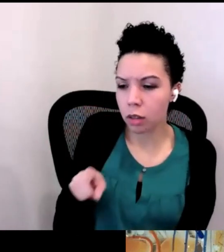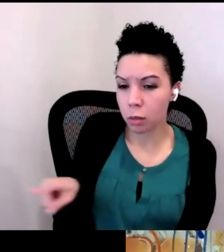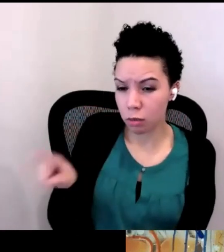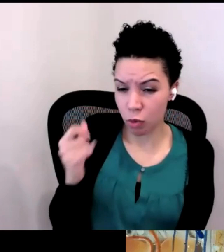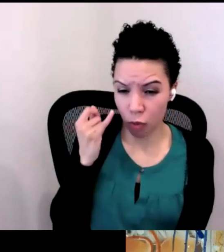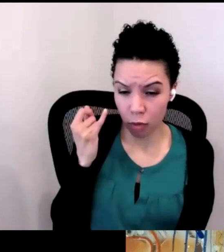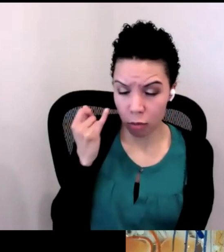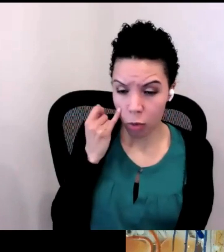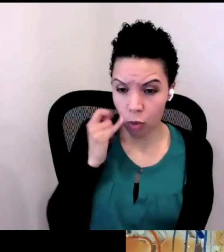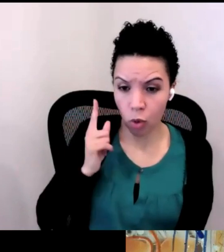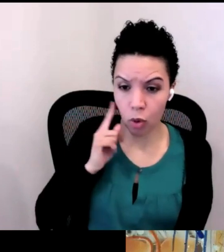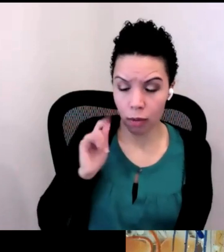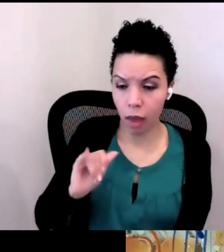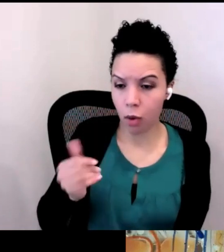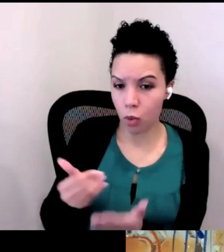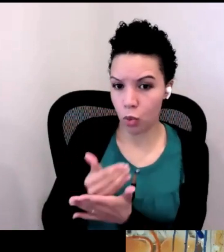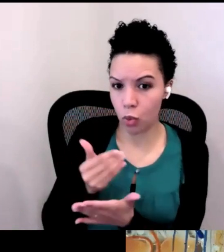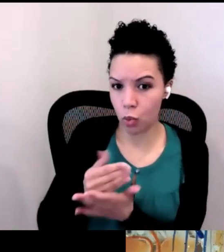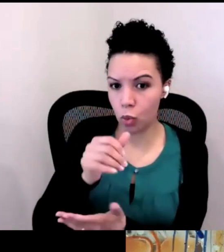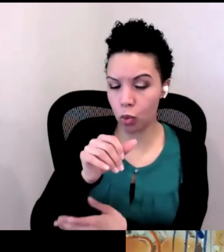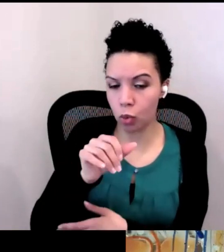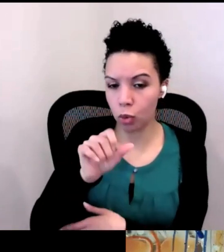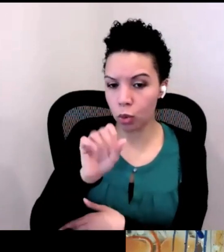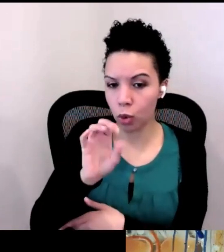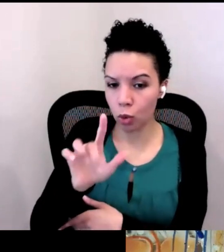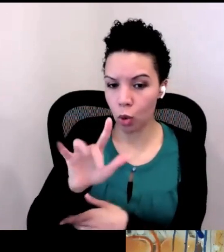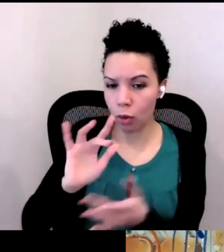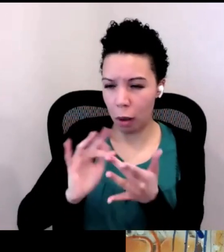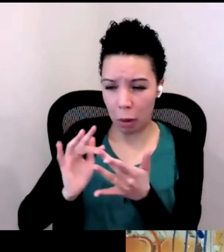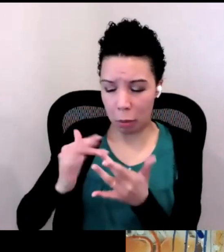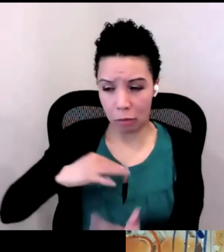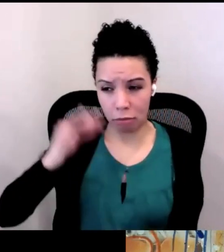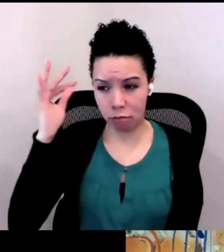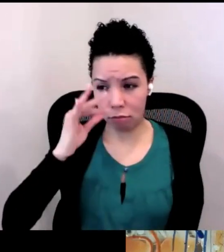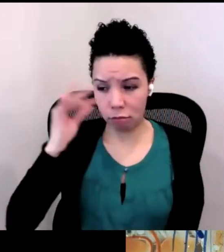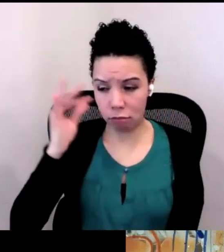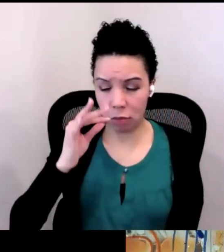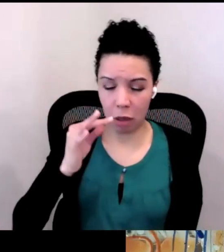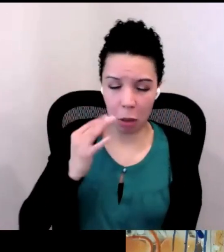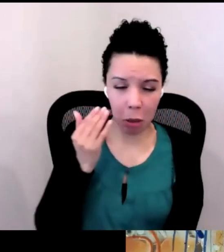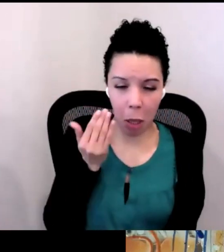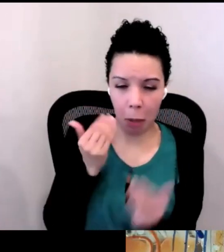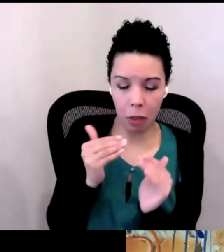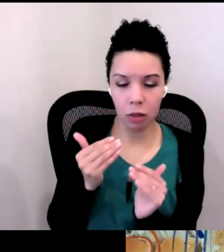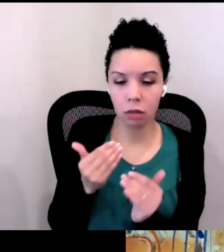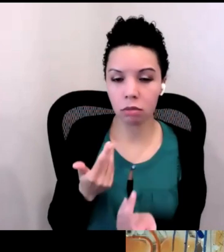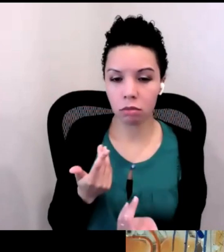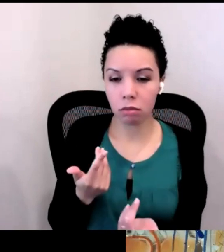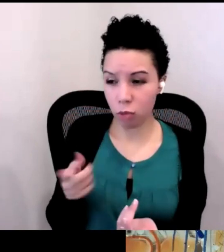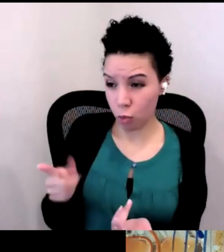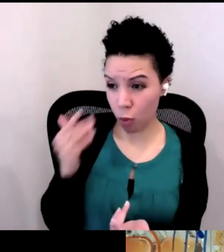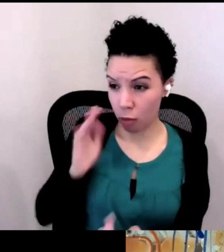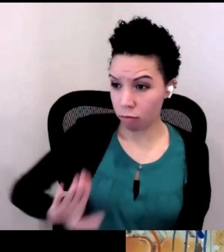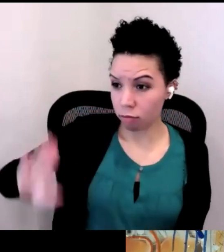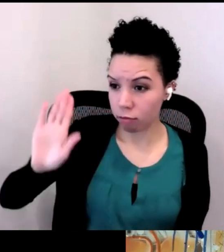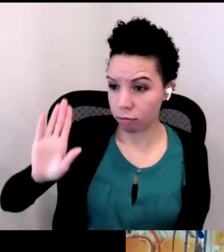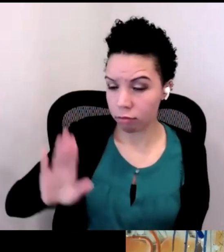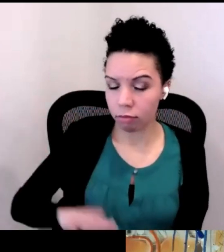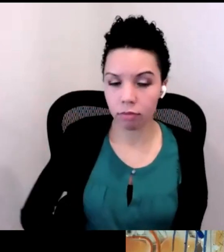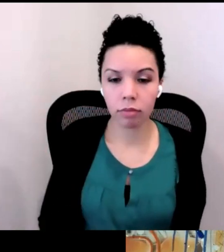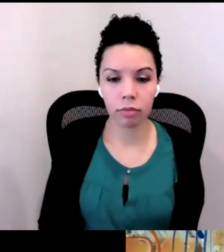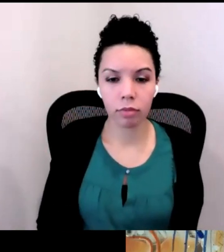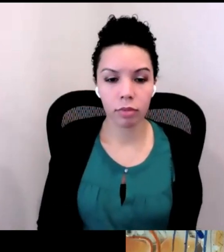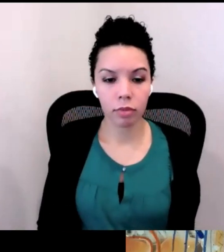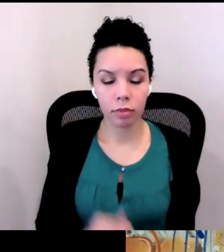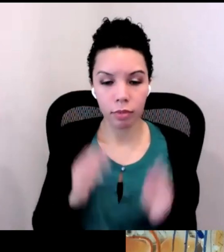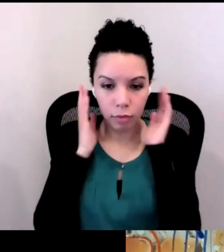new social network that I don't know a whole lot about. Some students, tell us more, well, from what you know, what is it? So